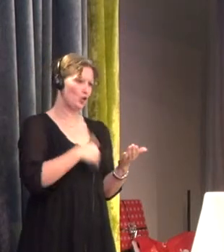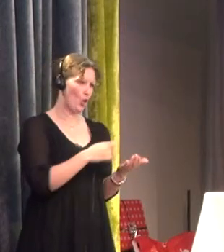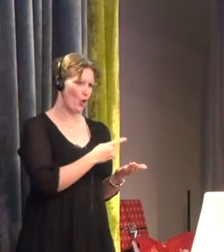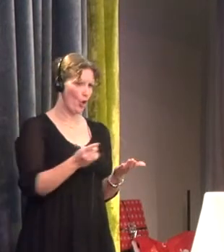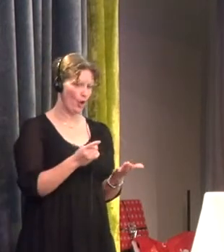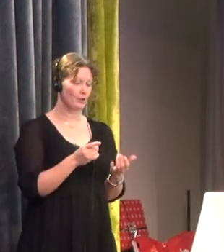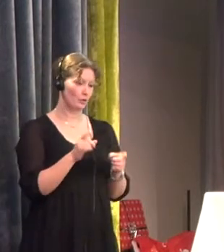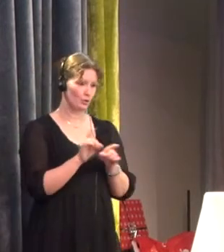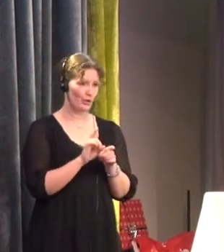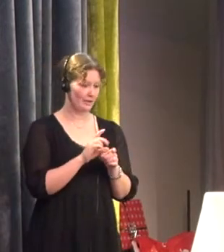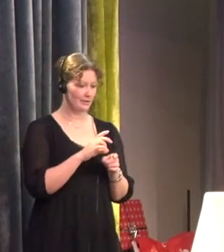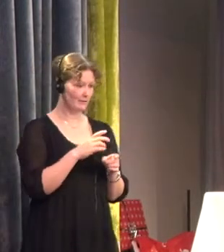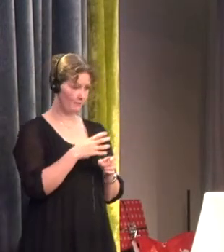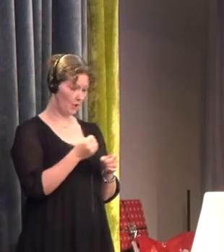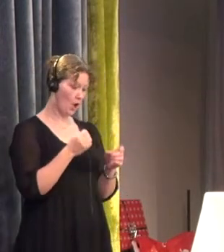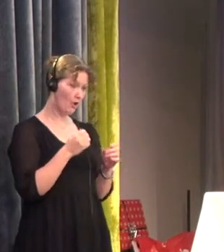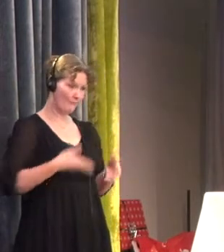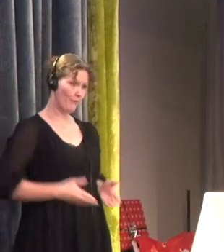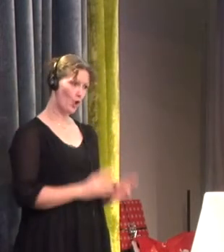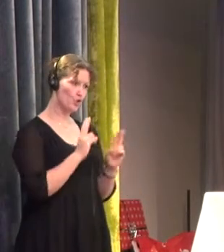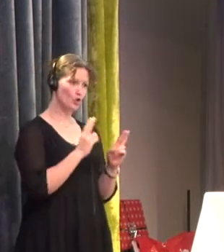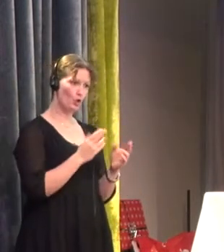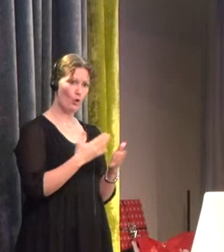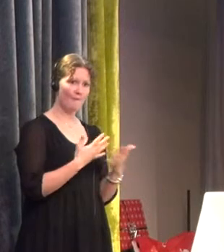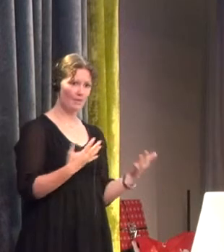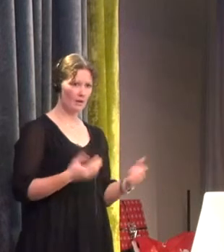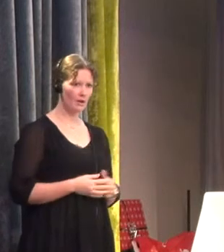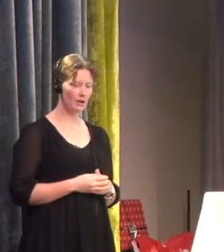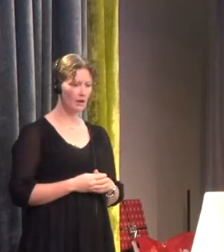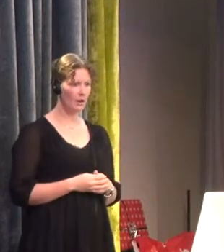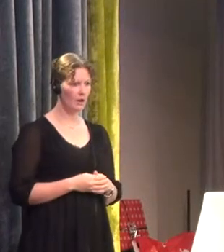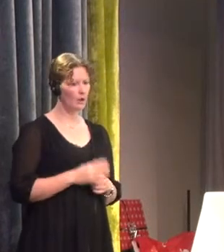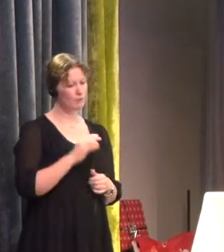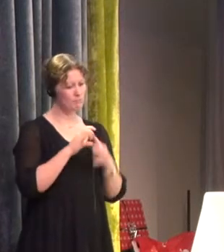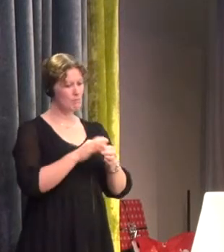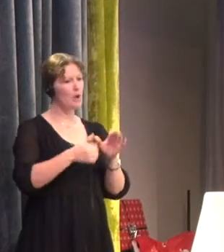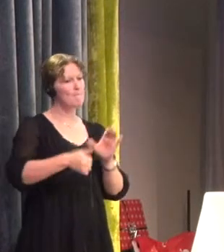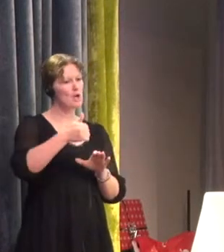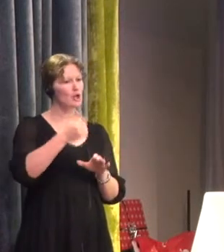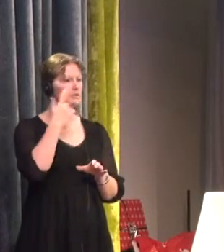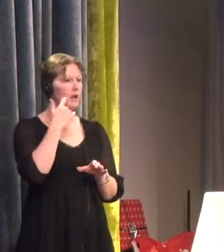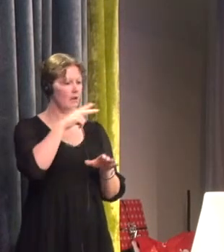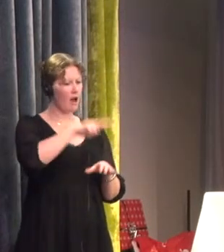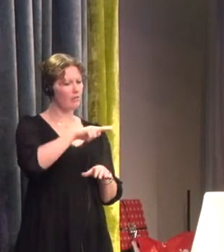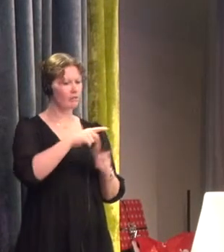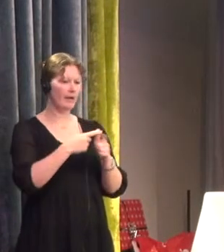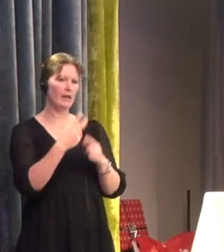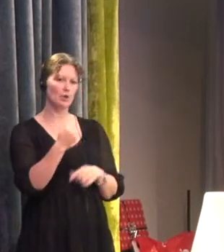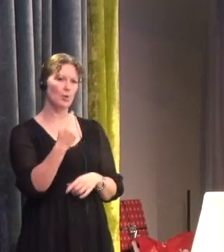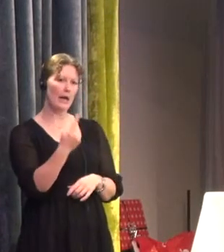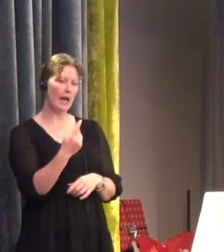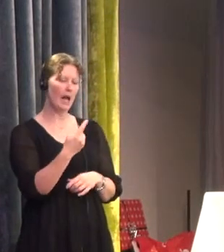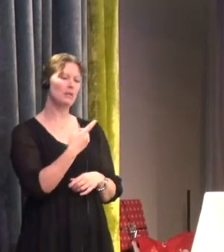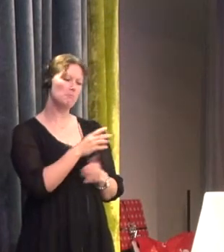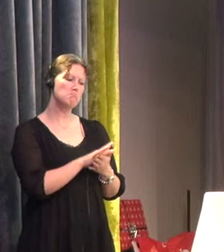that. Most of us believe that when we reach whatever the age of majority is in our countries, 18 or 21, it's presumed we